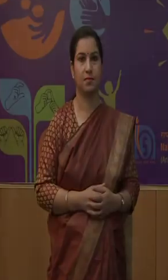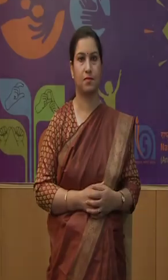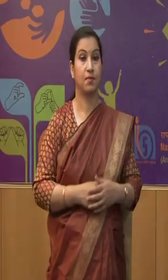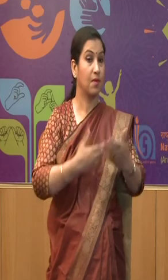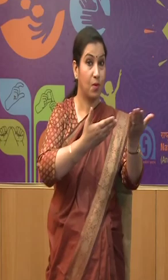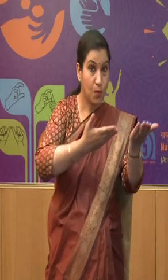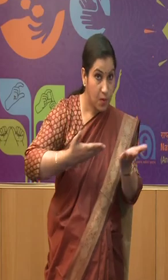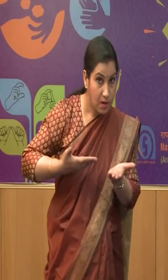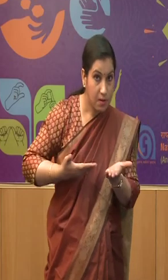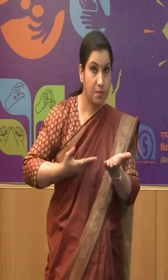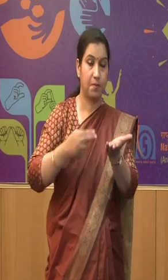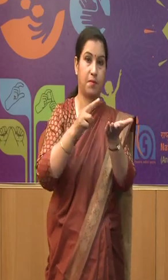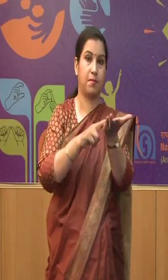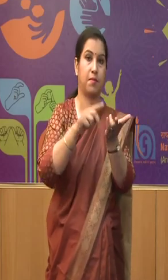Welcome to NIOS.